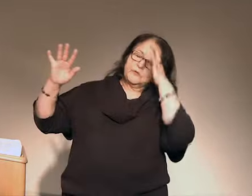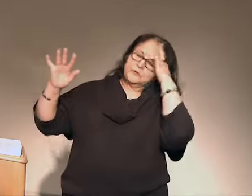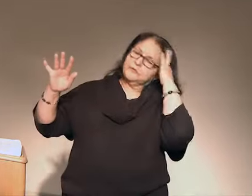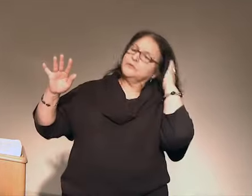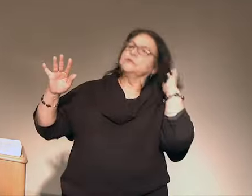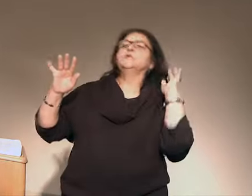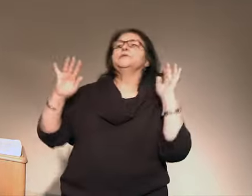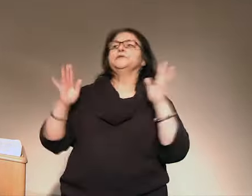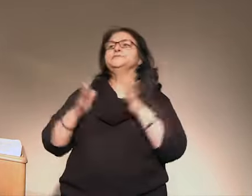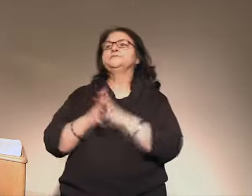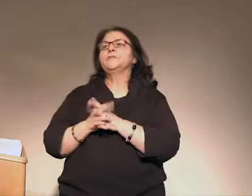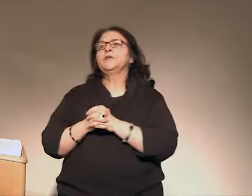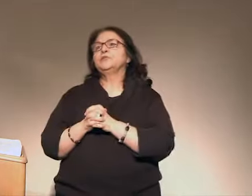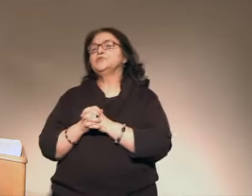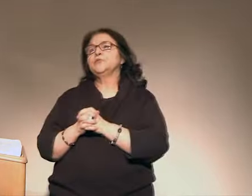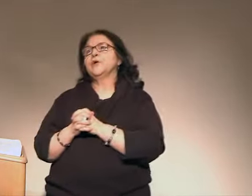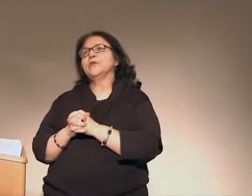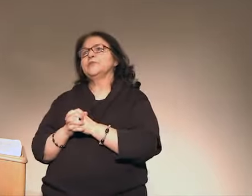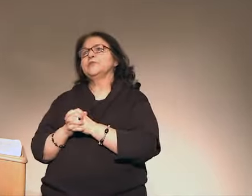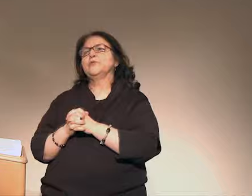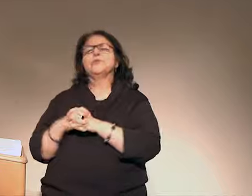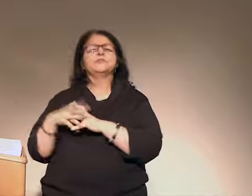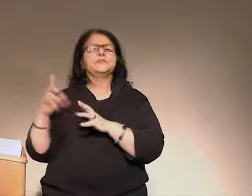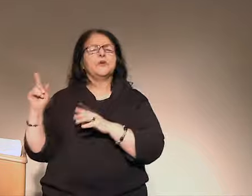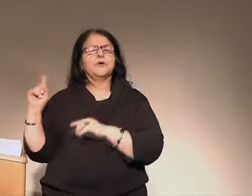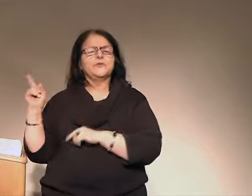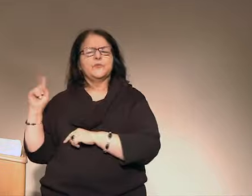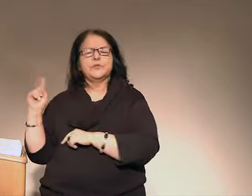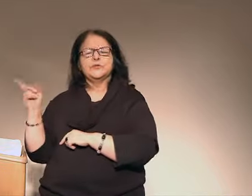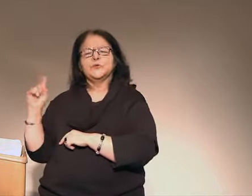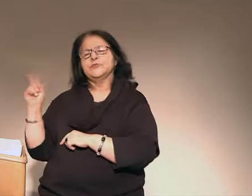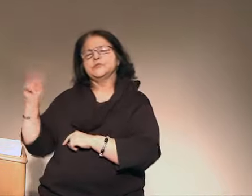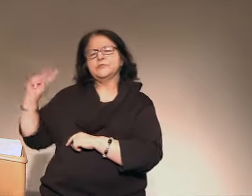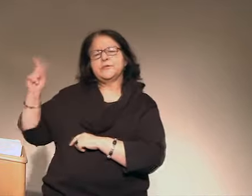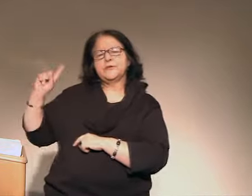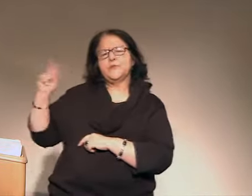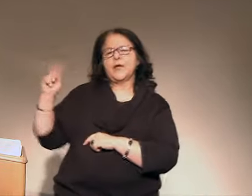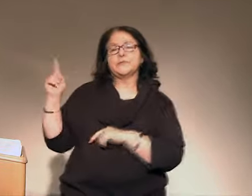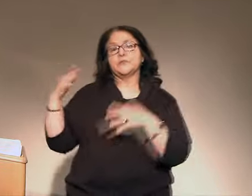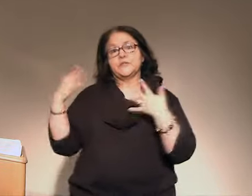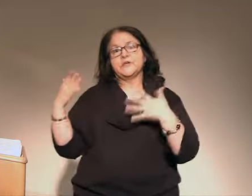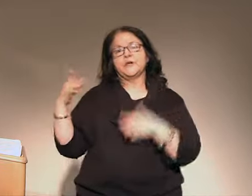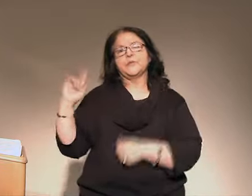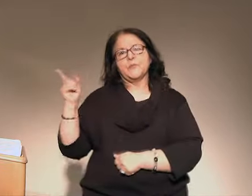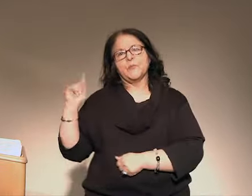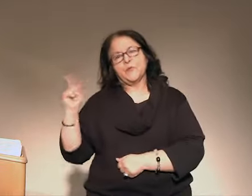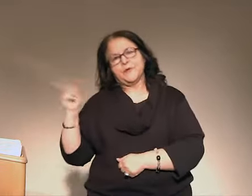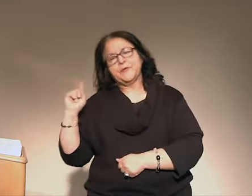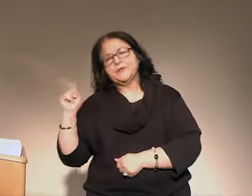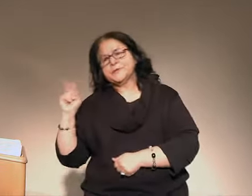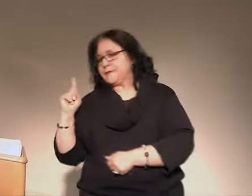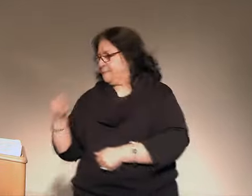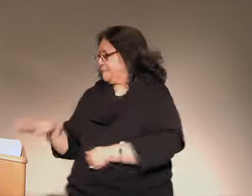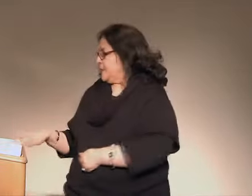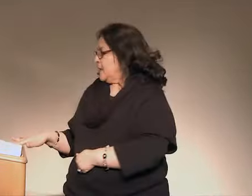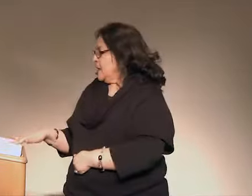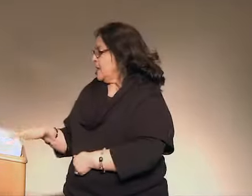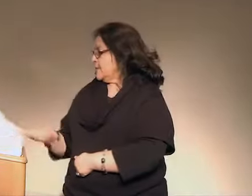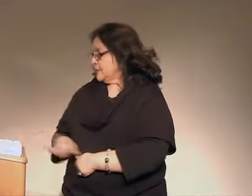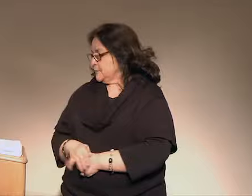old little nursery rhyme where you think, where is that doggy in the window? And there's a little tail wagging, so that's how I remember where. The next